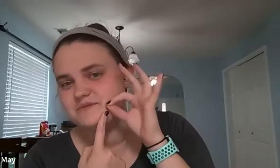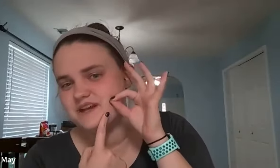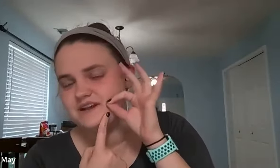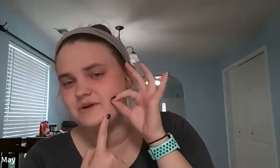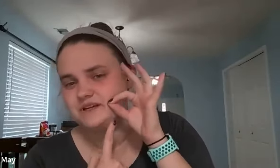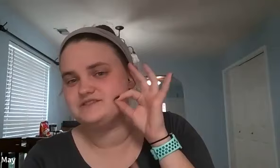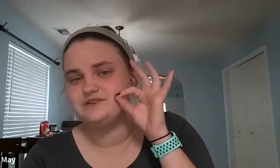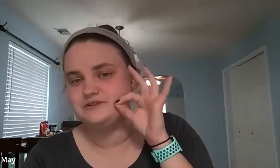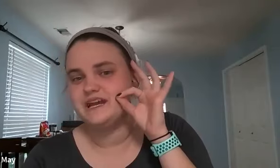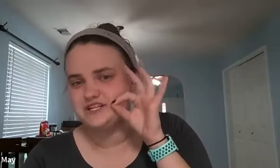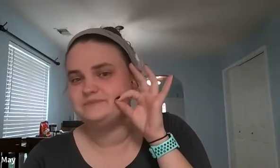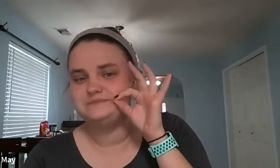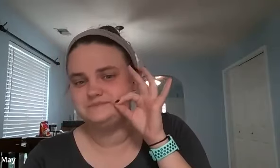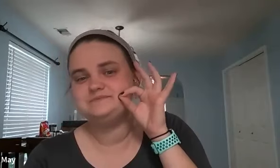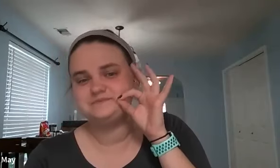by kind of rubbing in a circle. Ketchup.